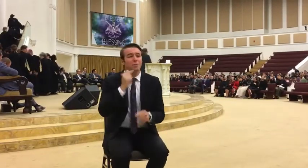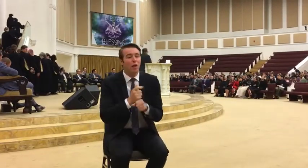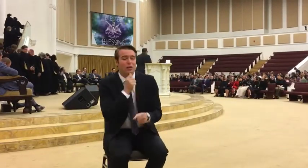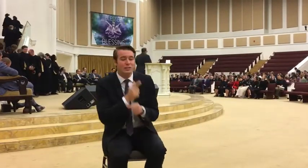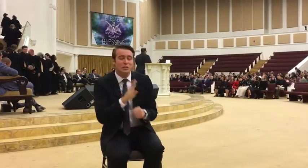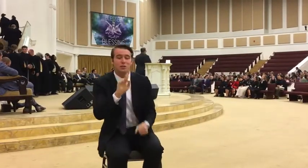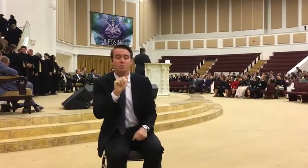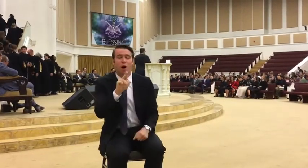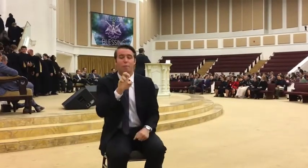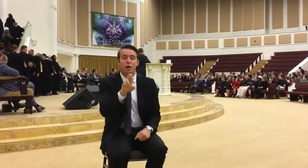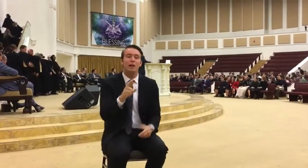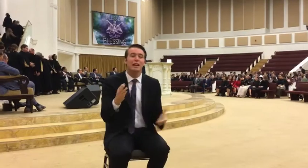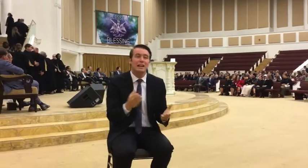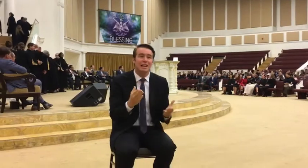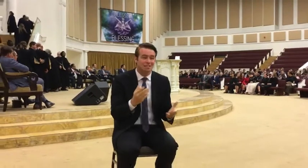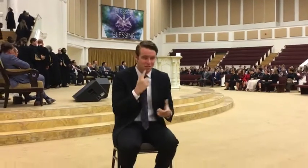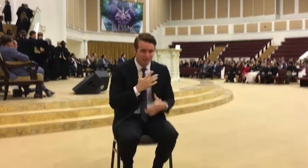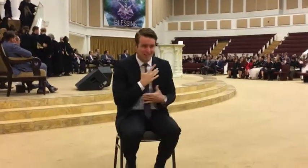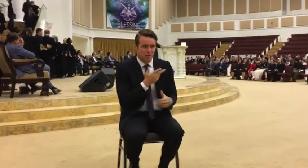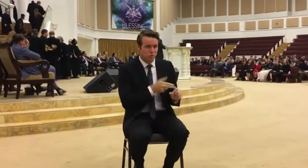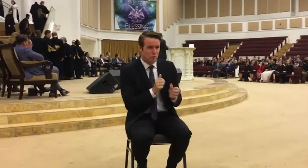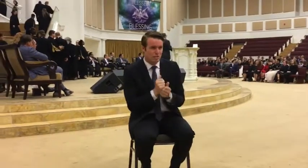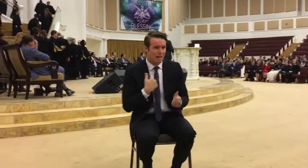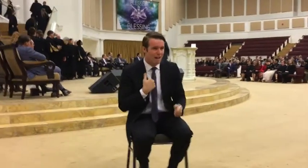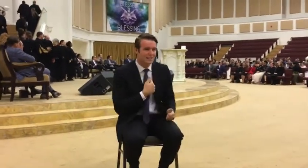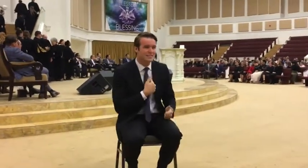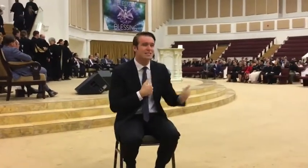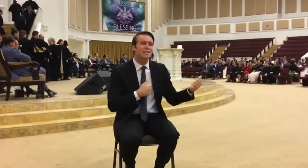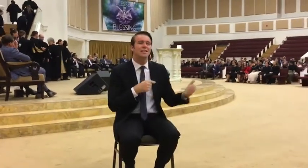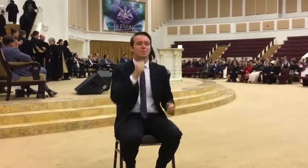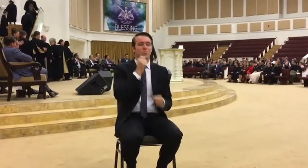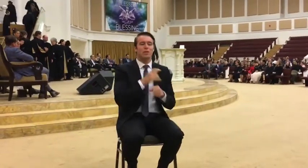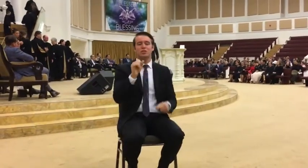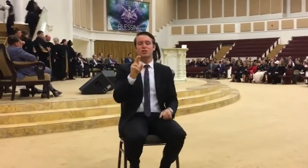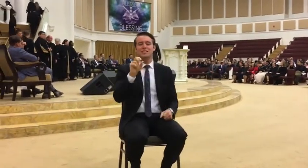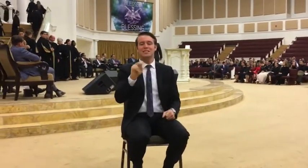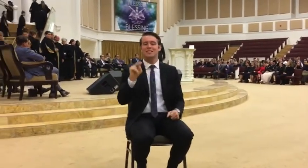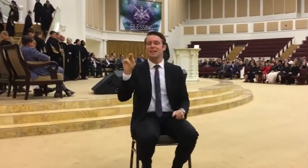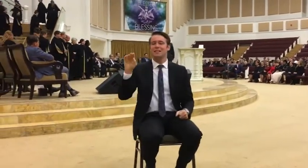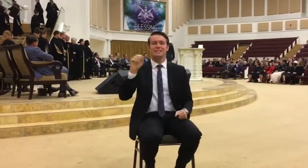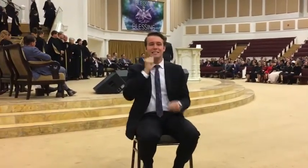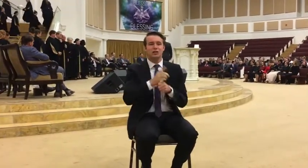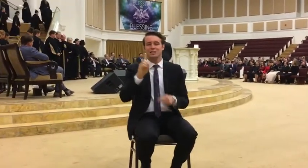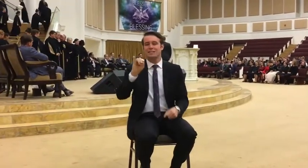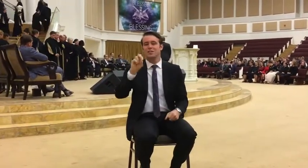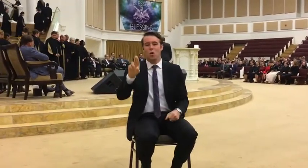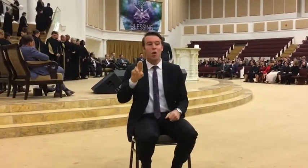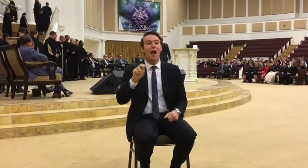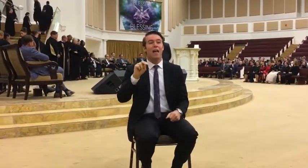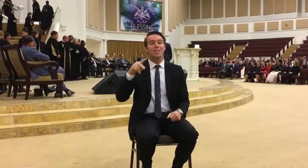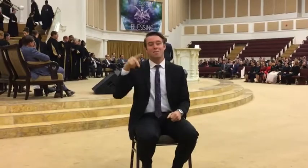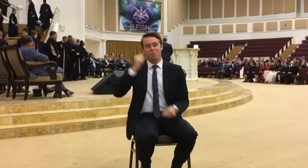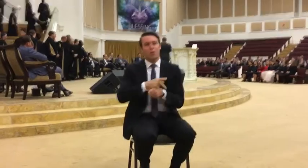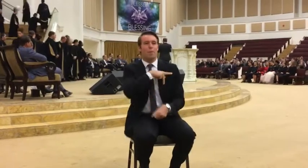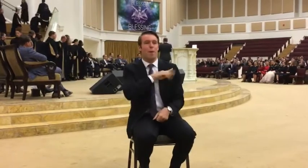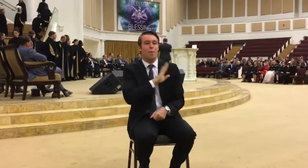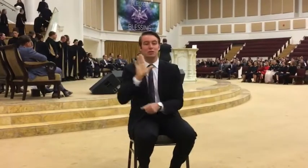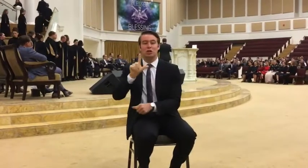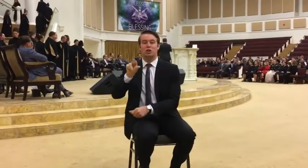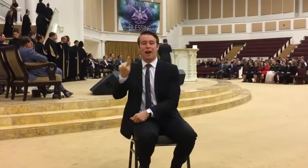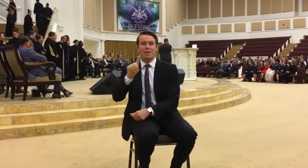Barber. Amen, Brother Justin and Sister Dior and Brother Paul Baumeister's grandbaby. We're glad to